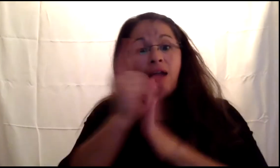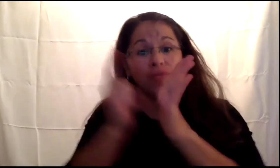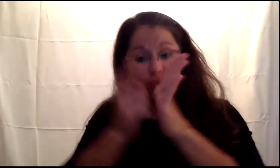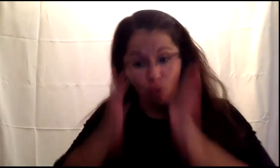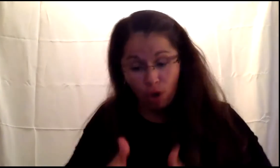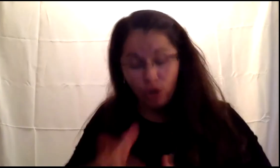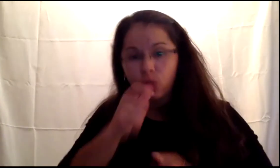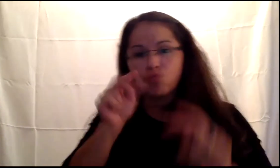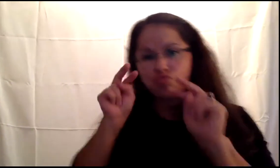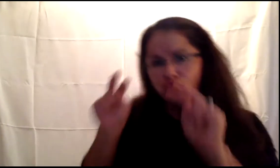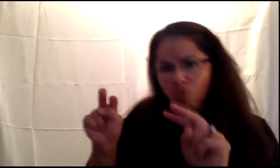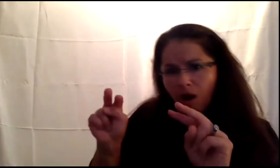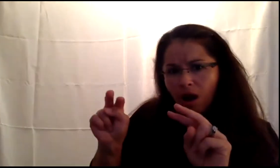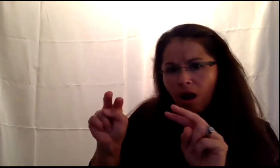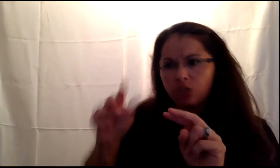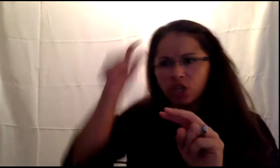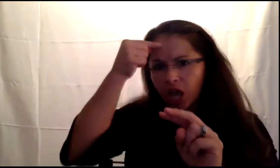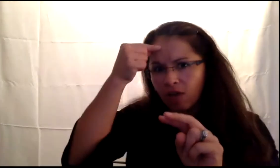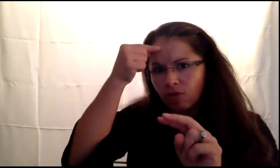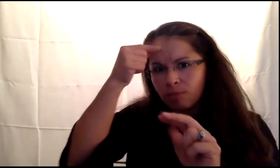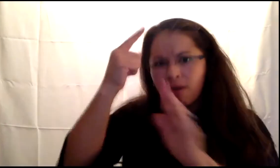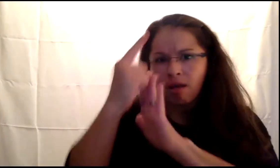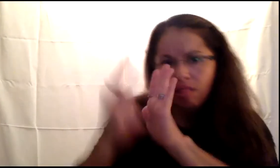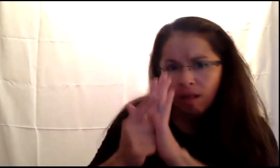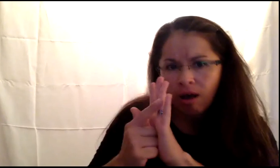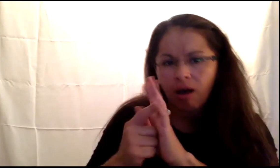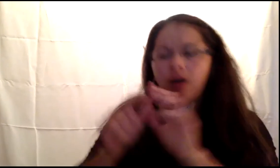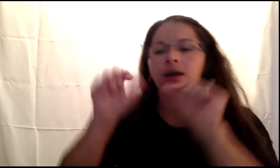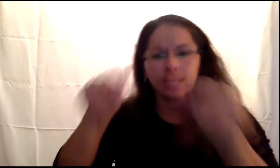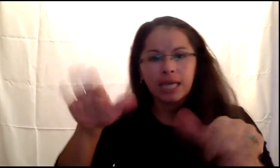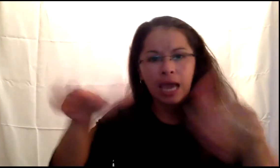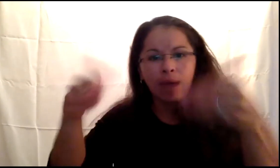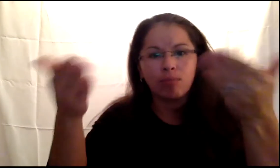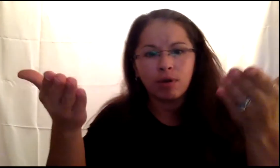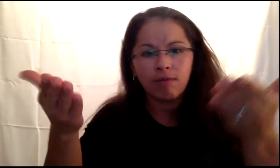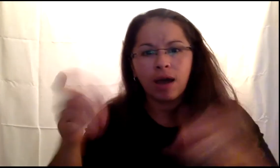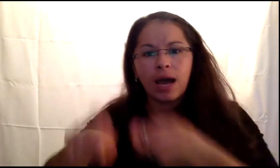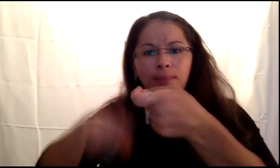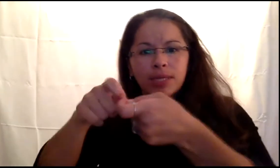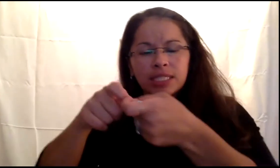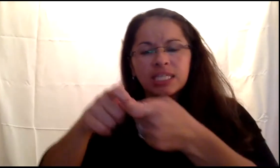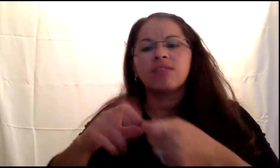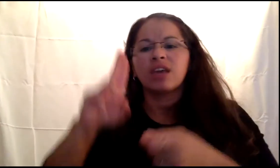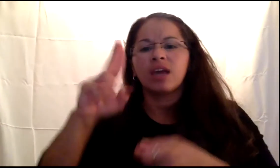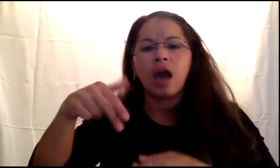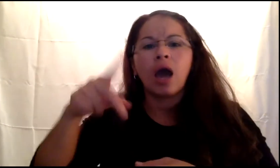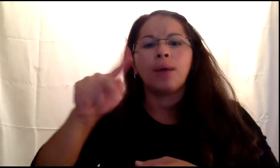the government's doing, what the law is doing, and can provide very specific updates in general, just so that people know kind of how to be